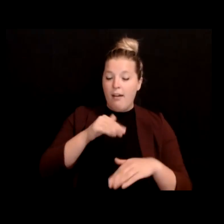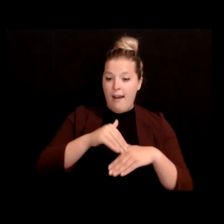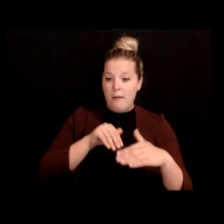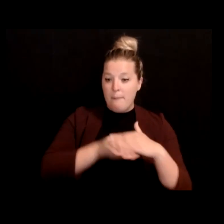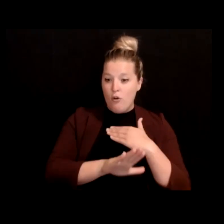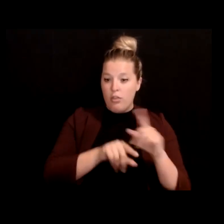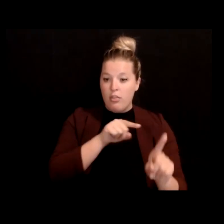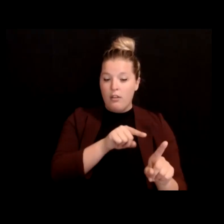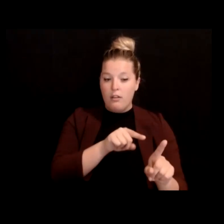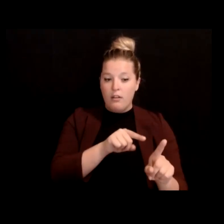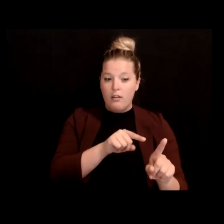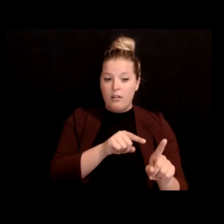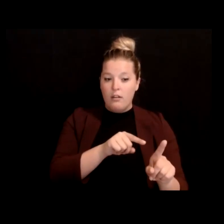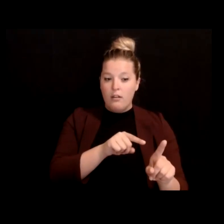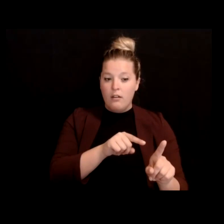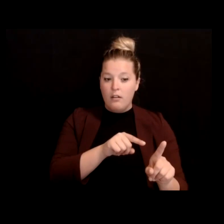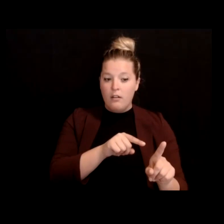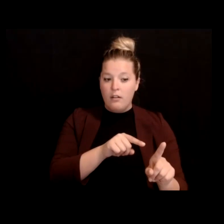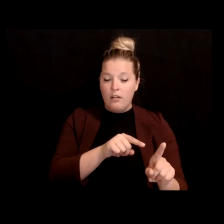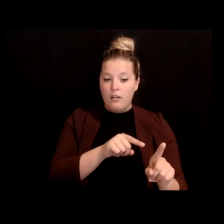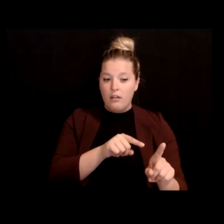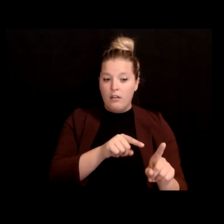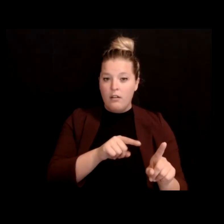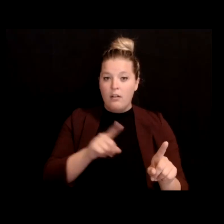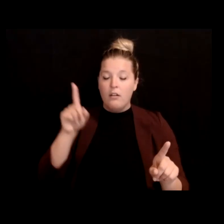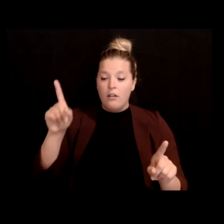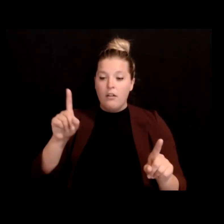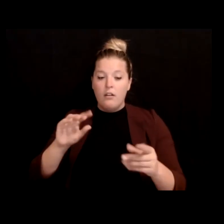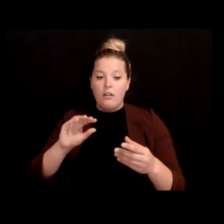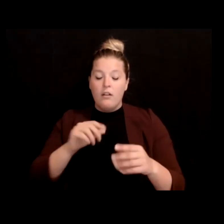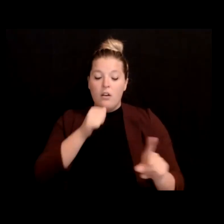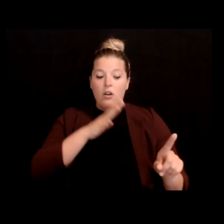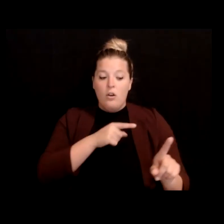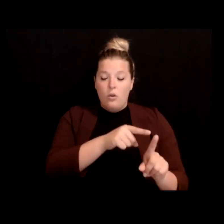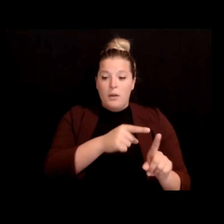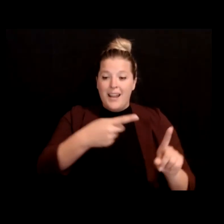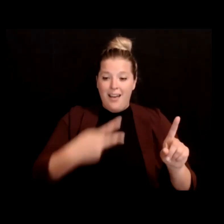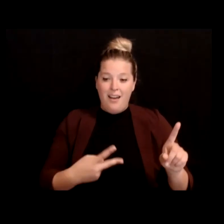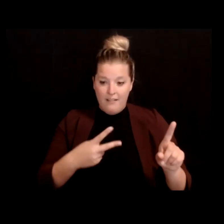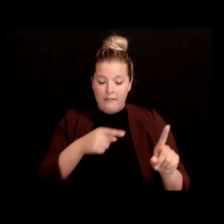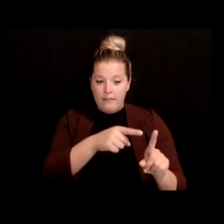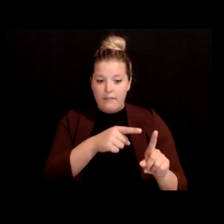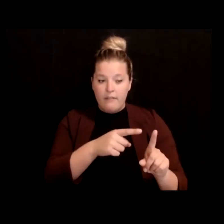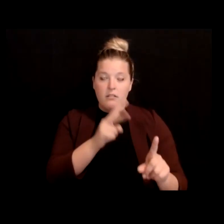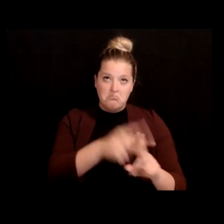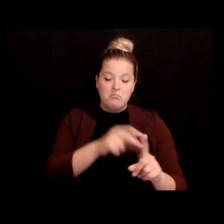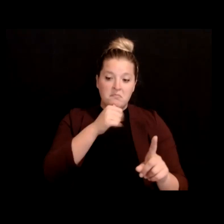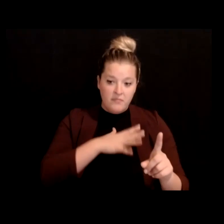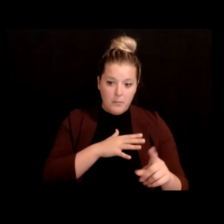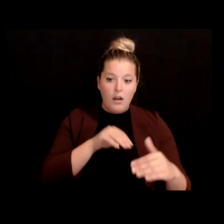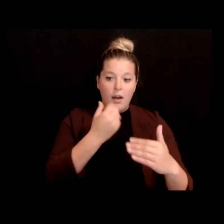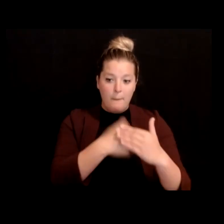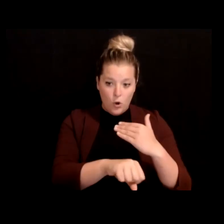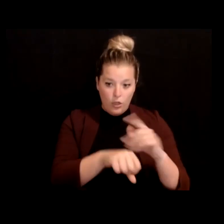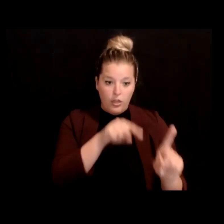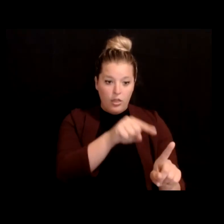or centering, let alone led by trans people, that the more than half of those who are designated female at birth will